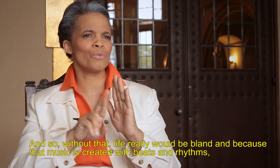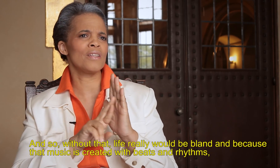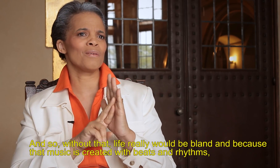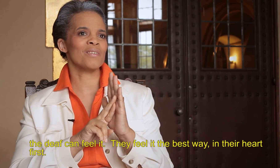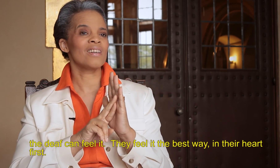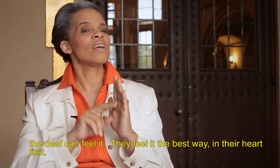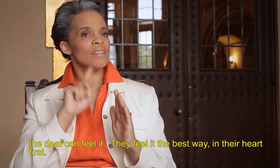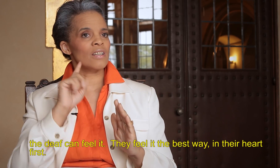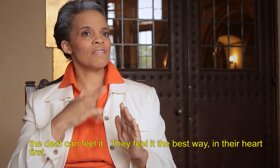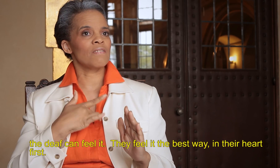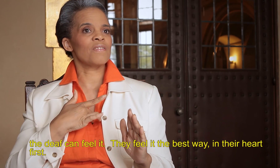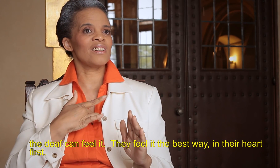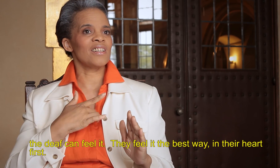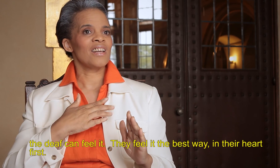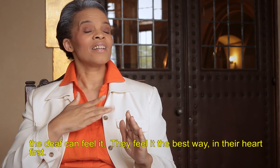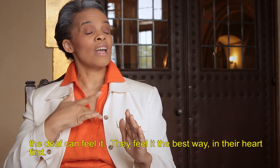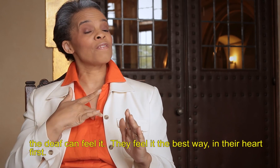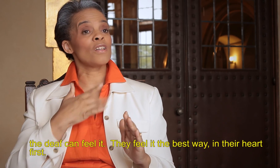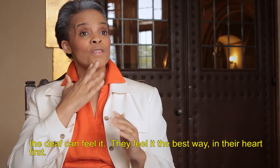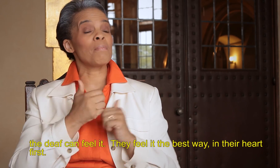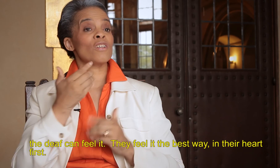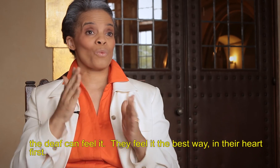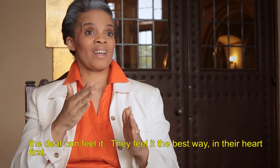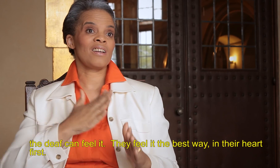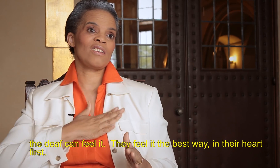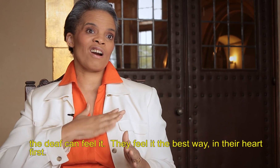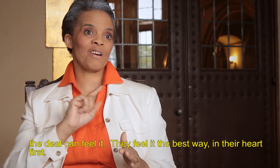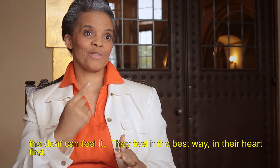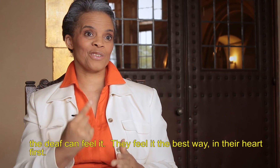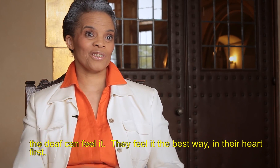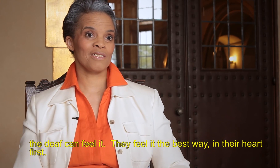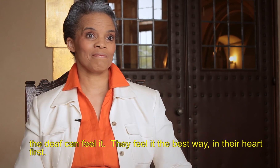rhythms, the deaf can feel it. They feel it the best way, in their heart first.